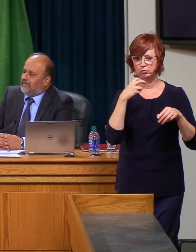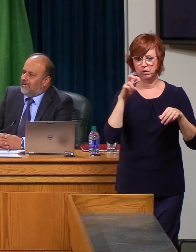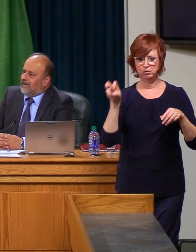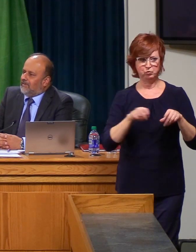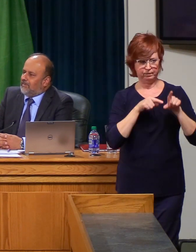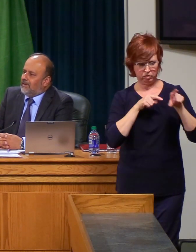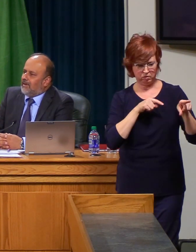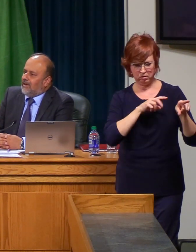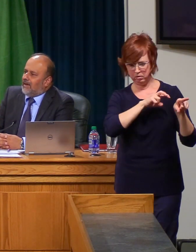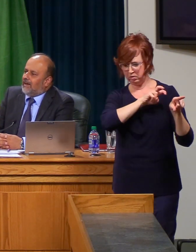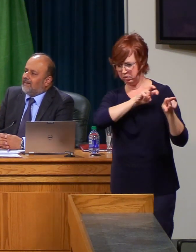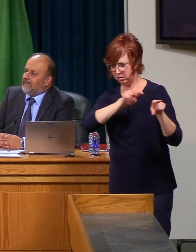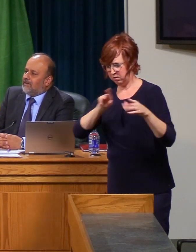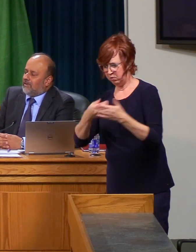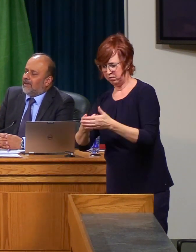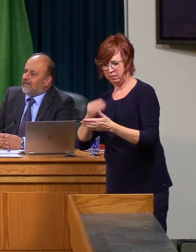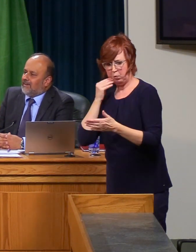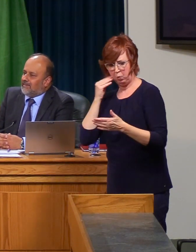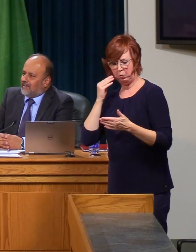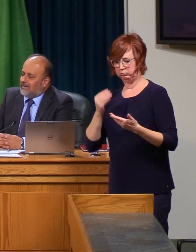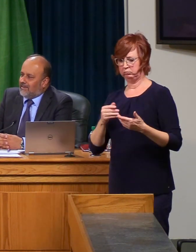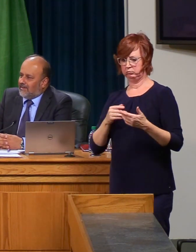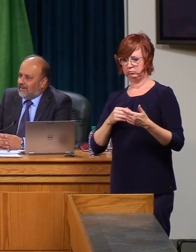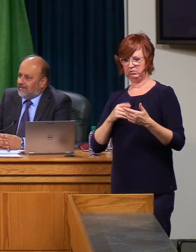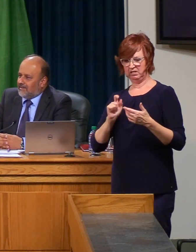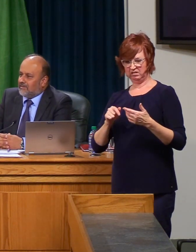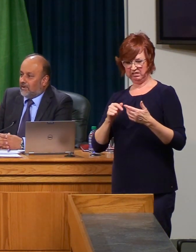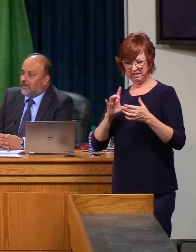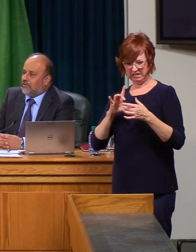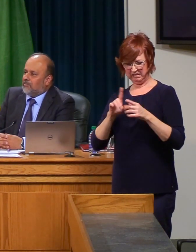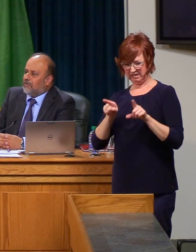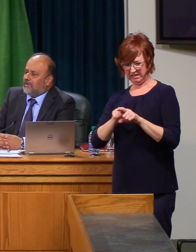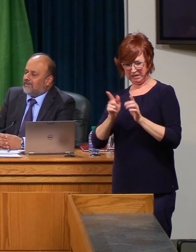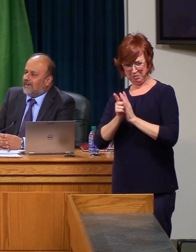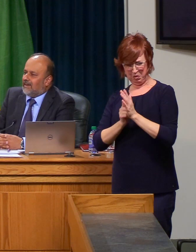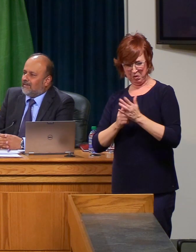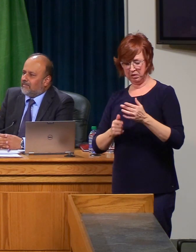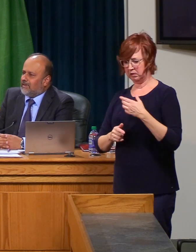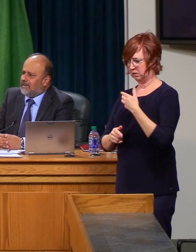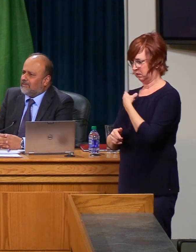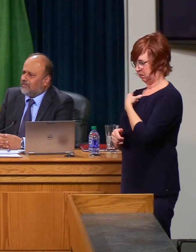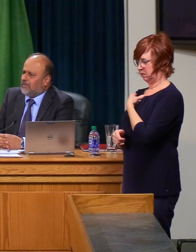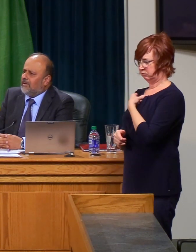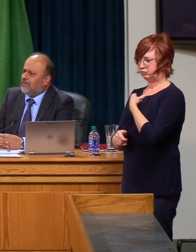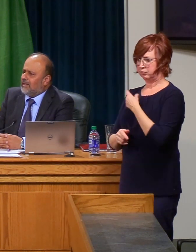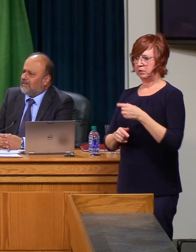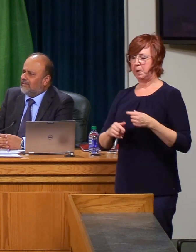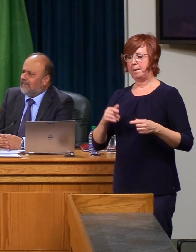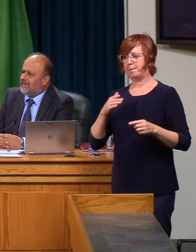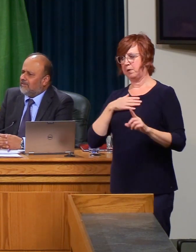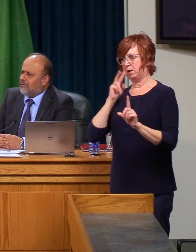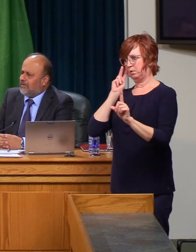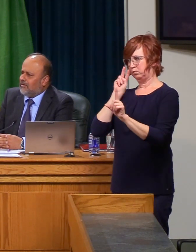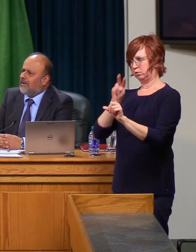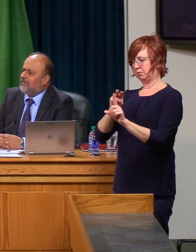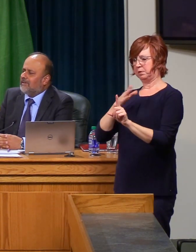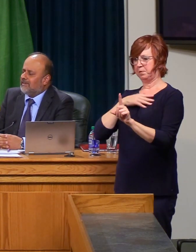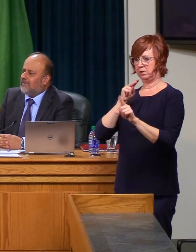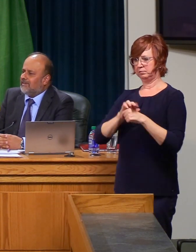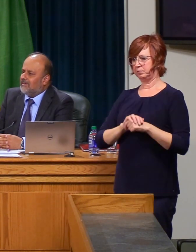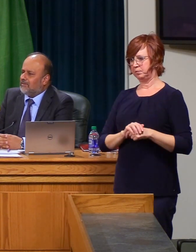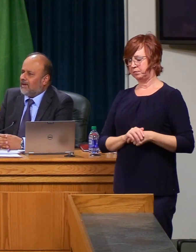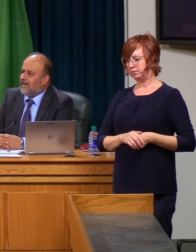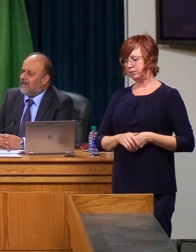that apply to them? I think the reality is actually, and this is my own view, is that there's a right